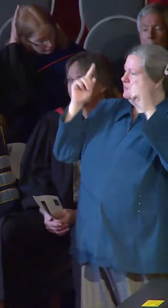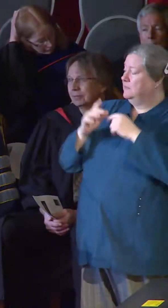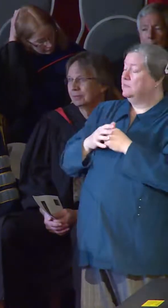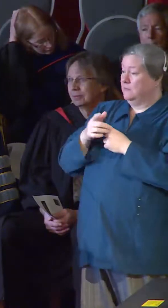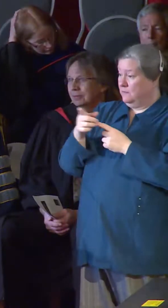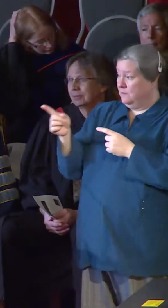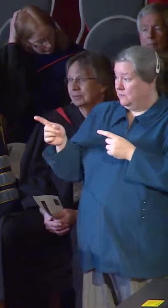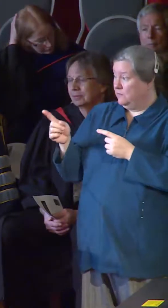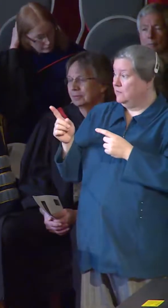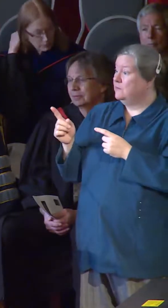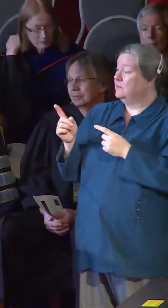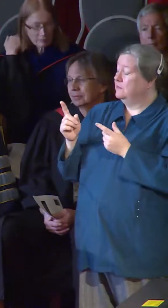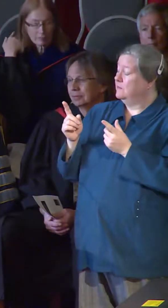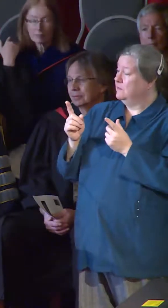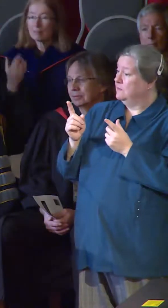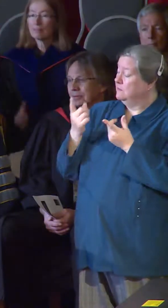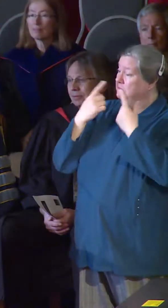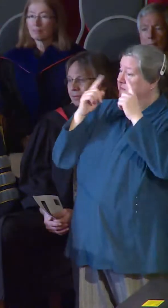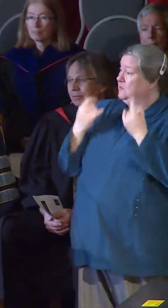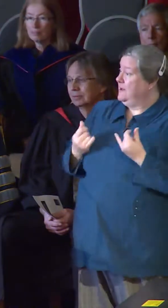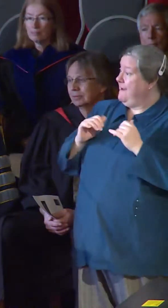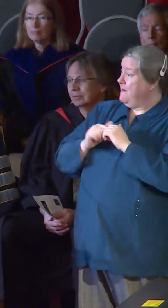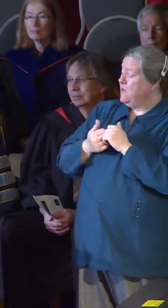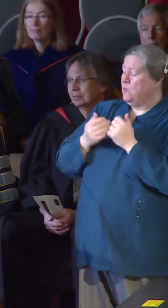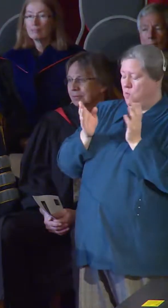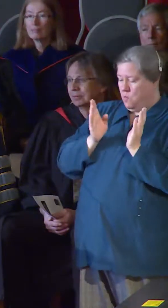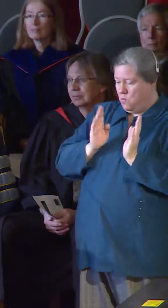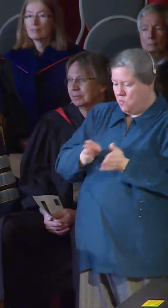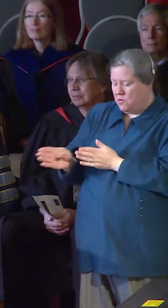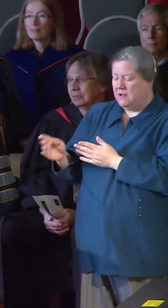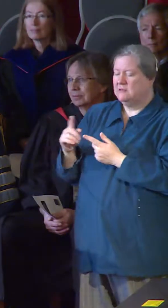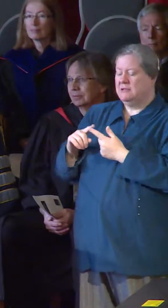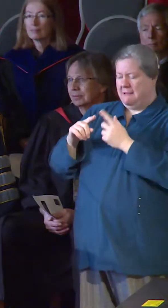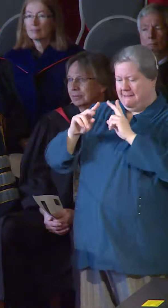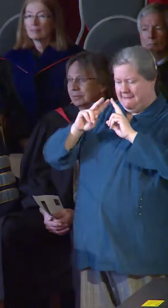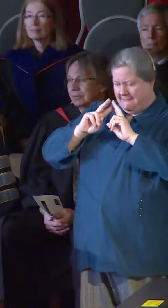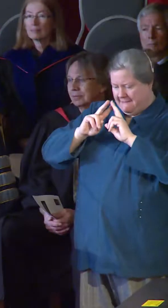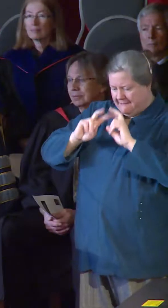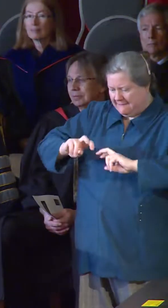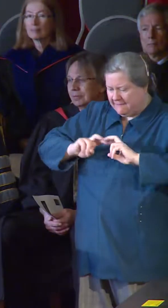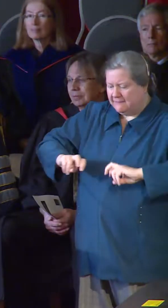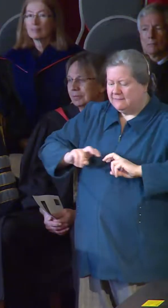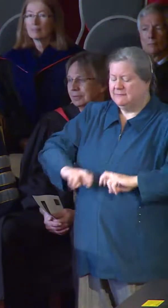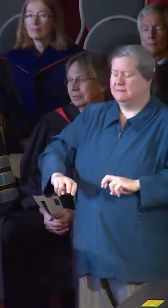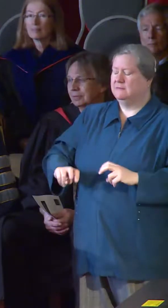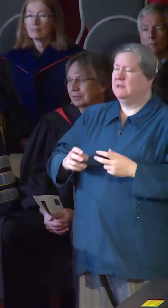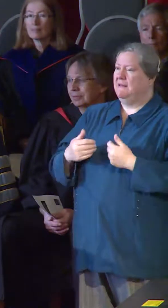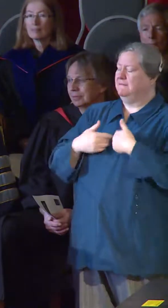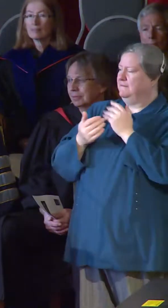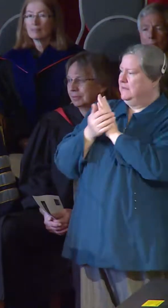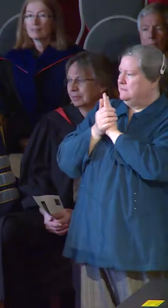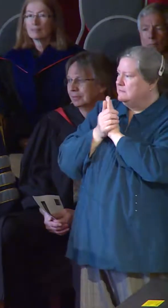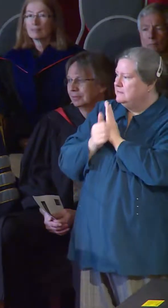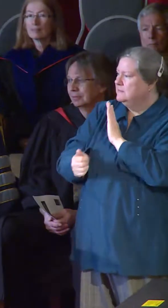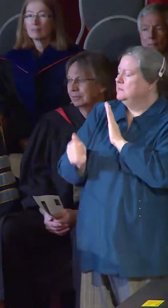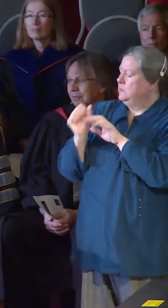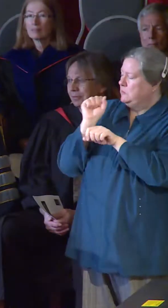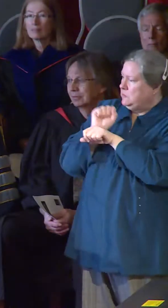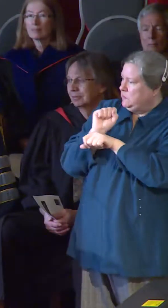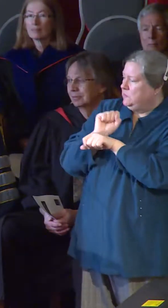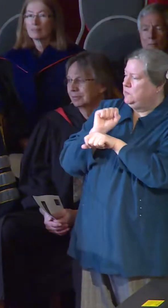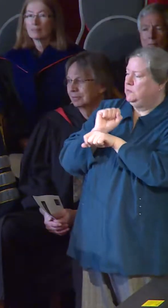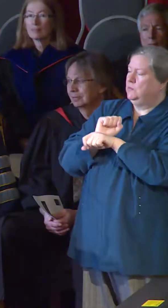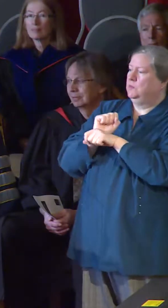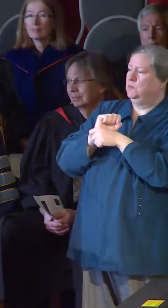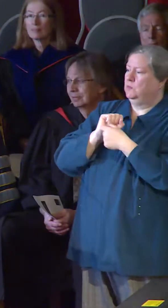the ability to organize yourself, the ability to analyze things, the ability to work hard, to put